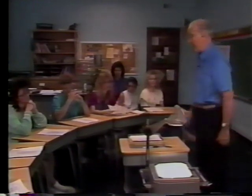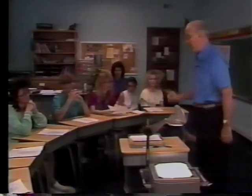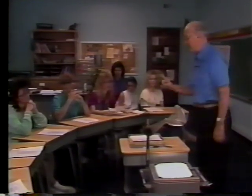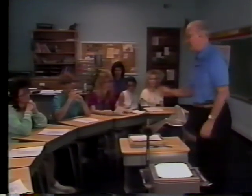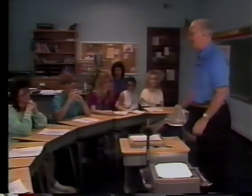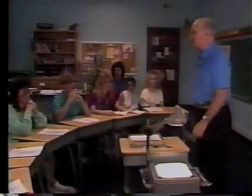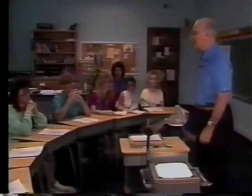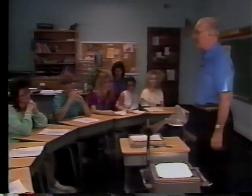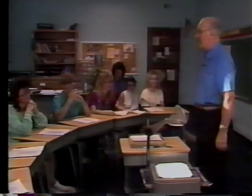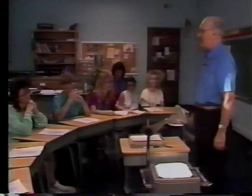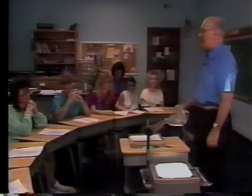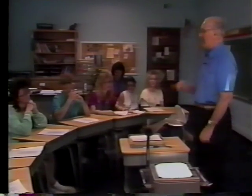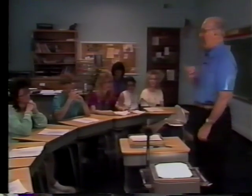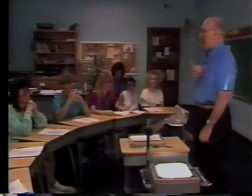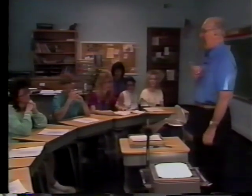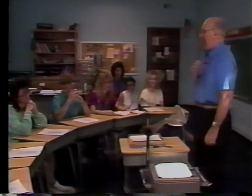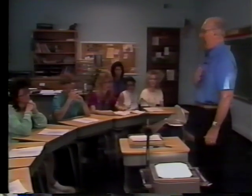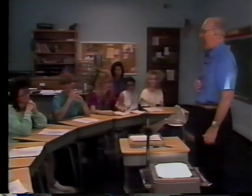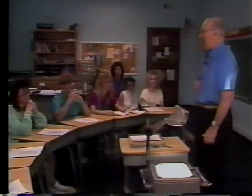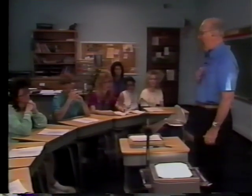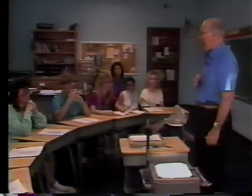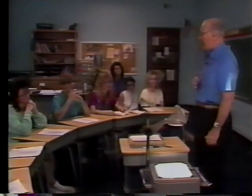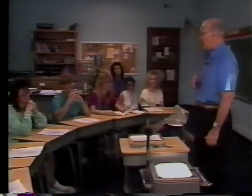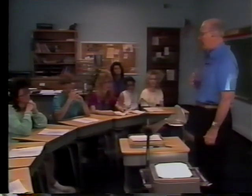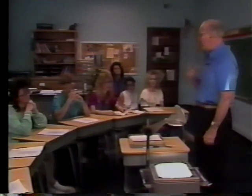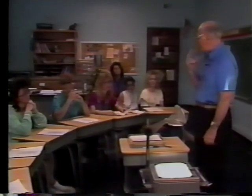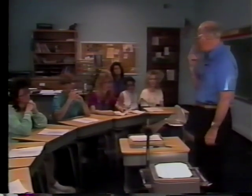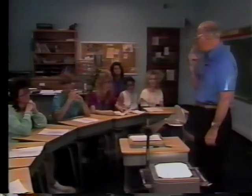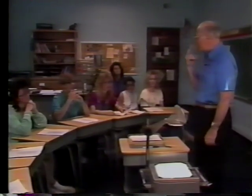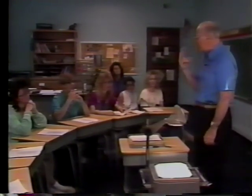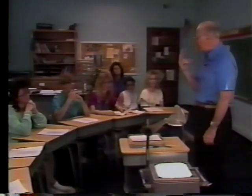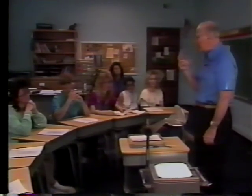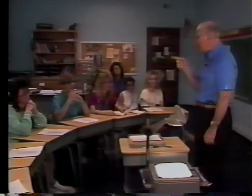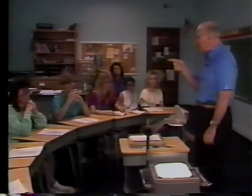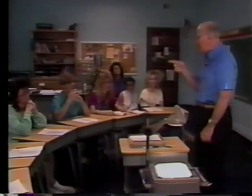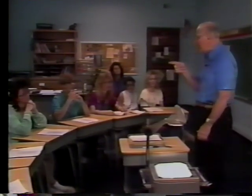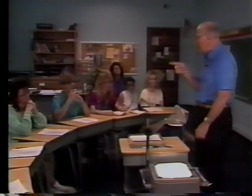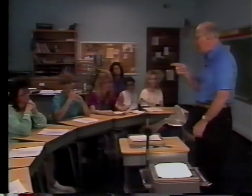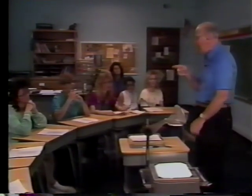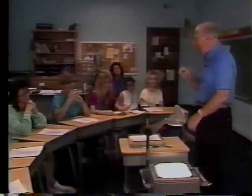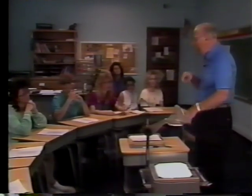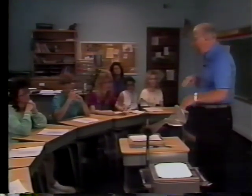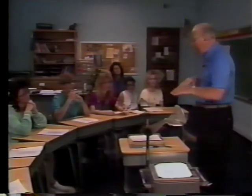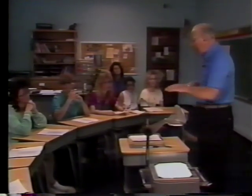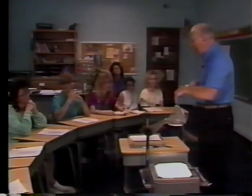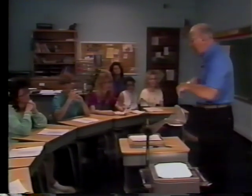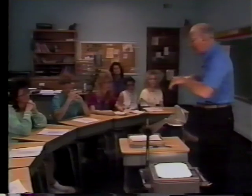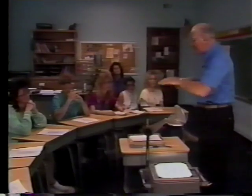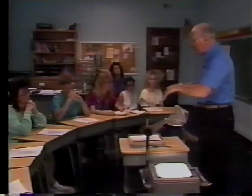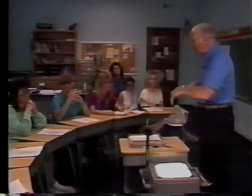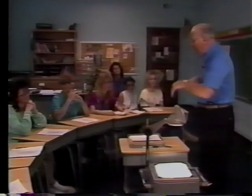Okay. I like to see it at the